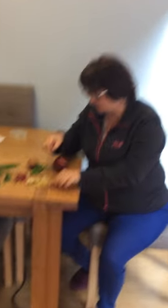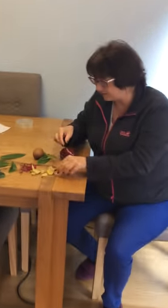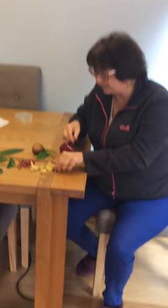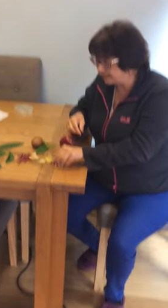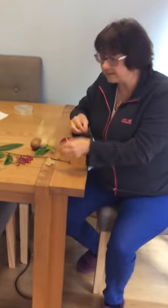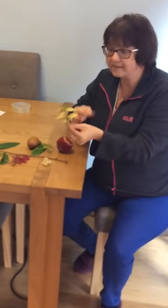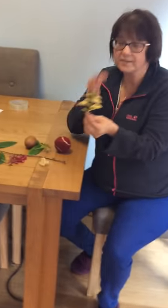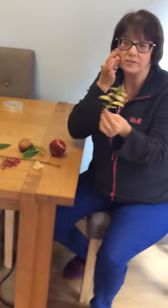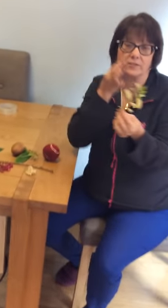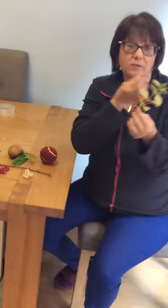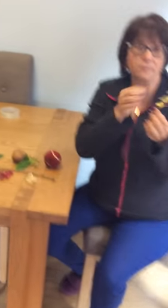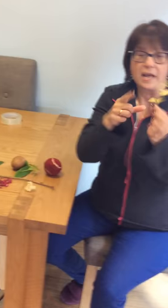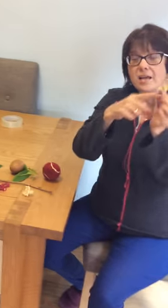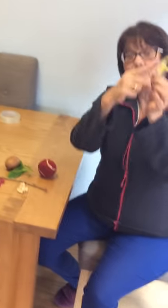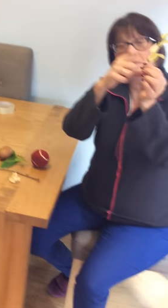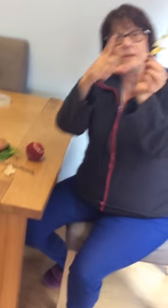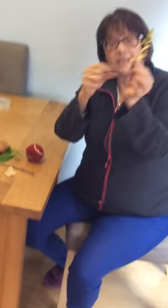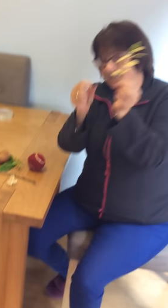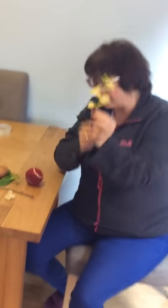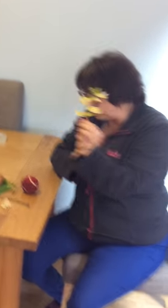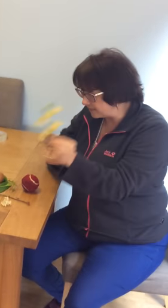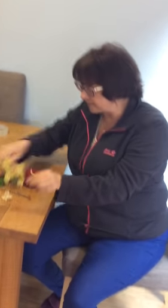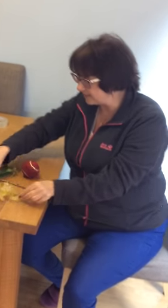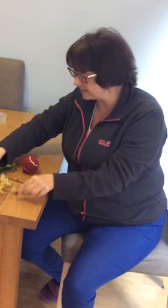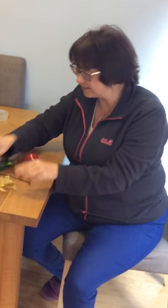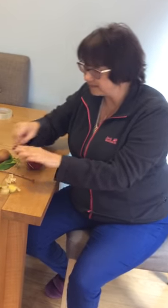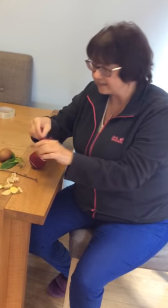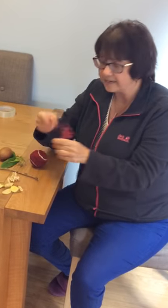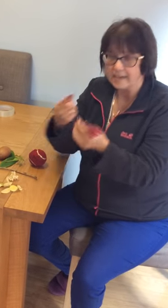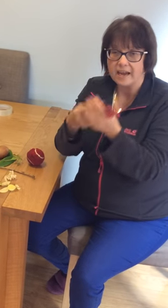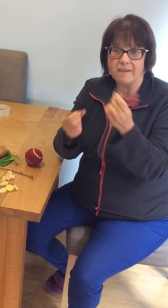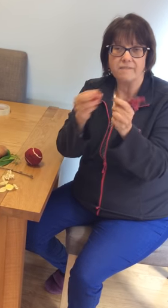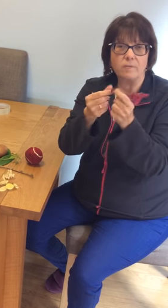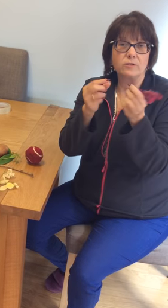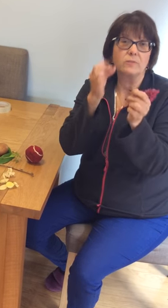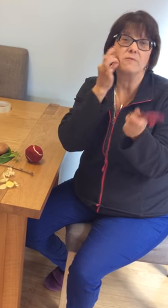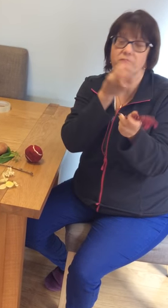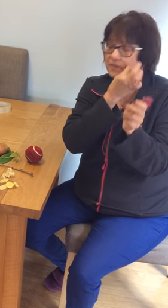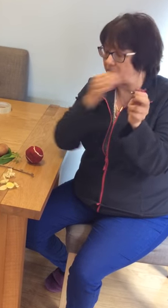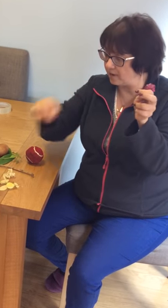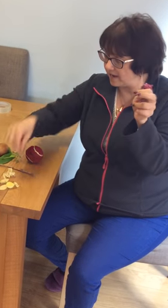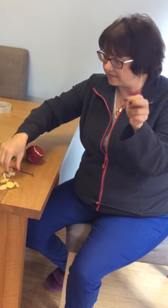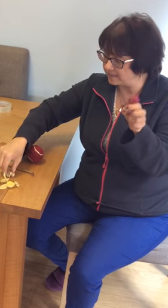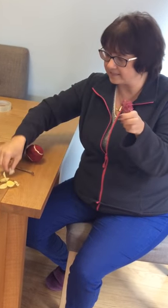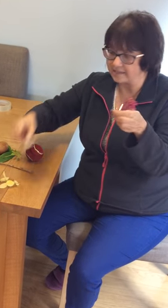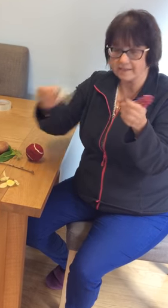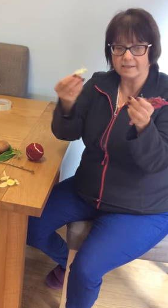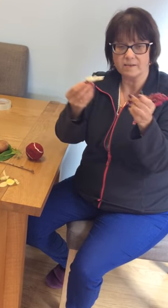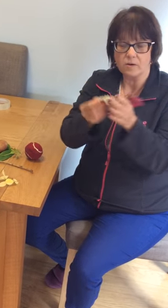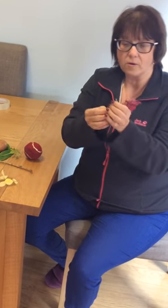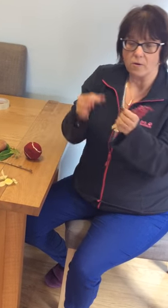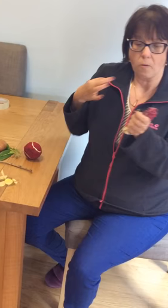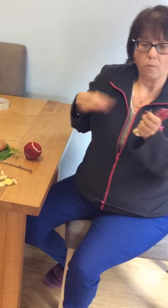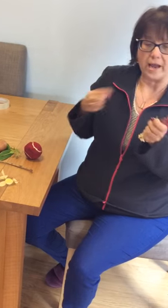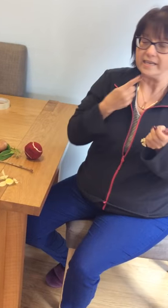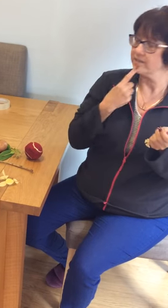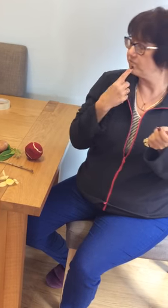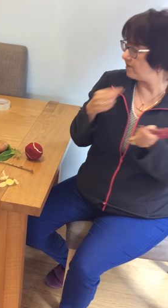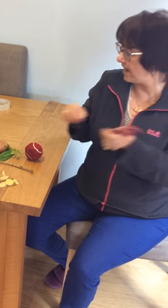found some leaves. I found some flowers, white and